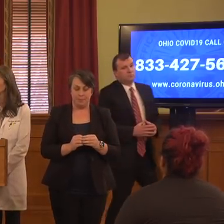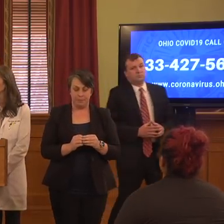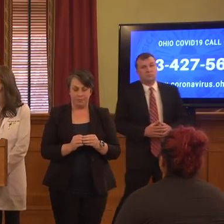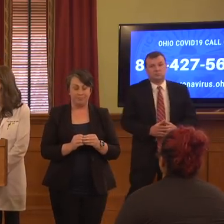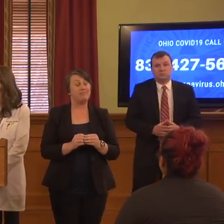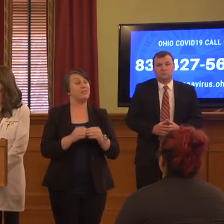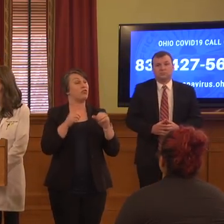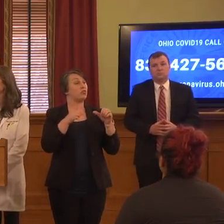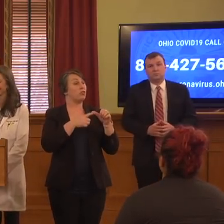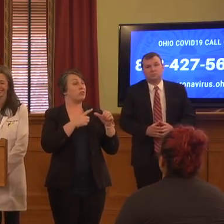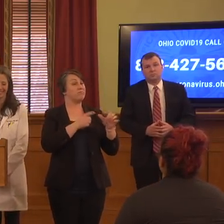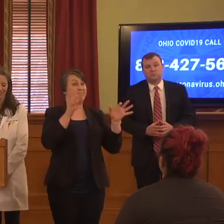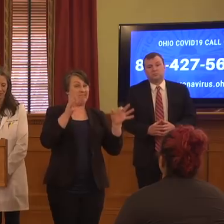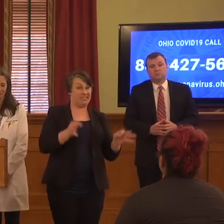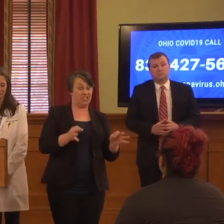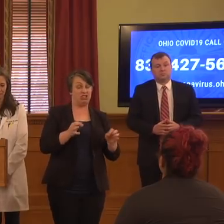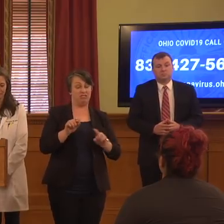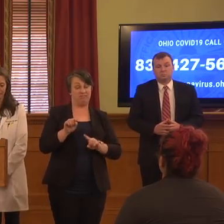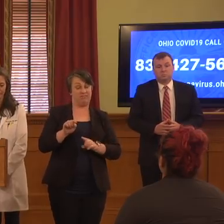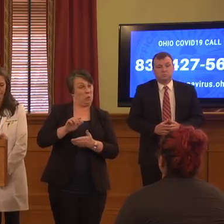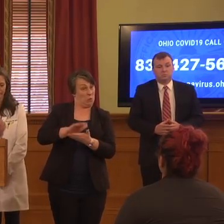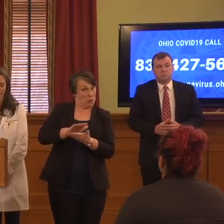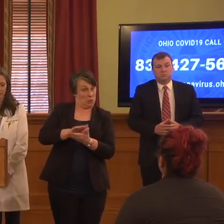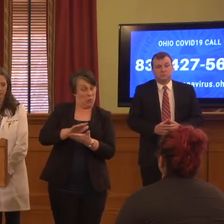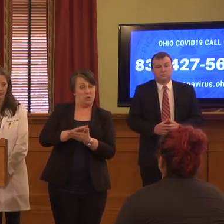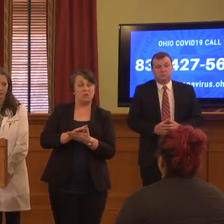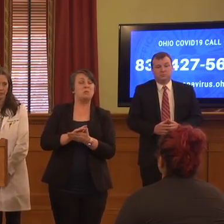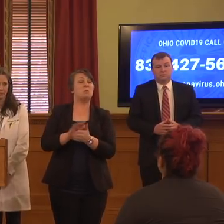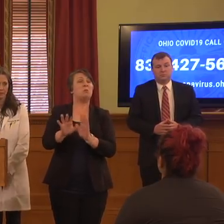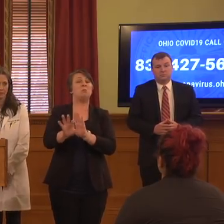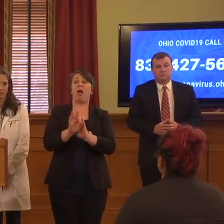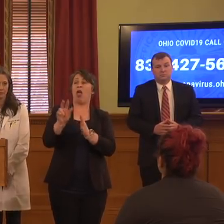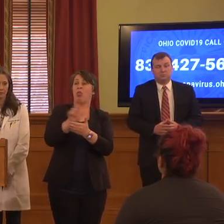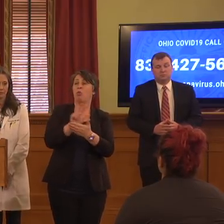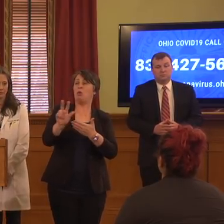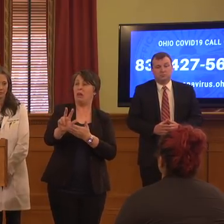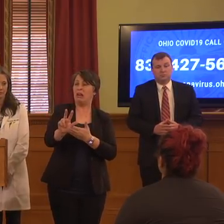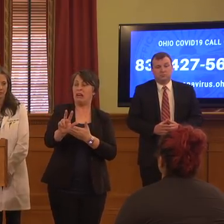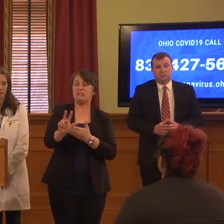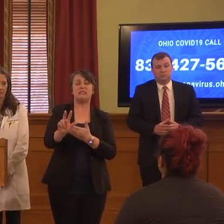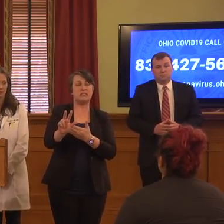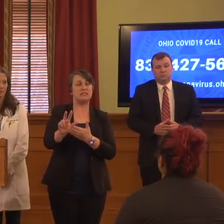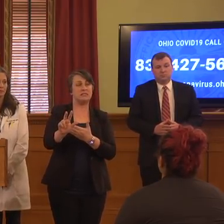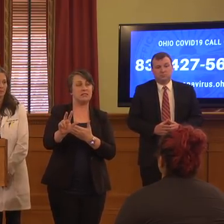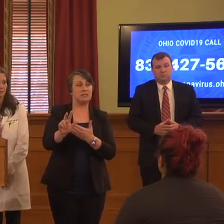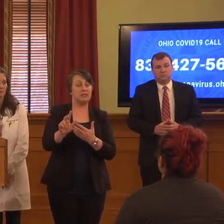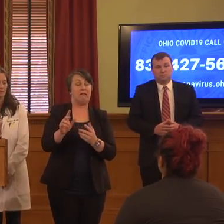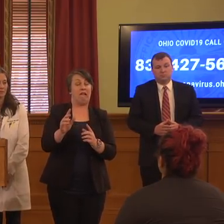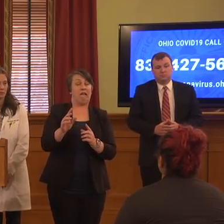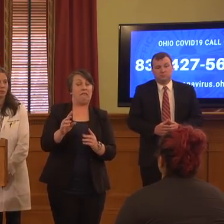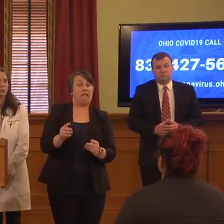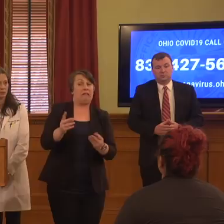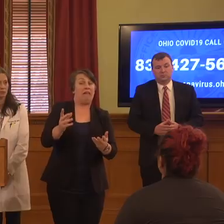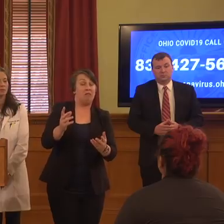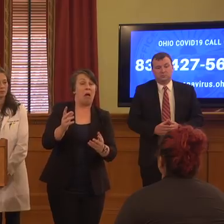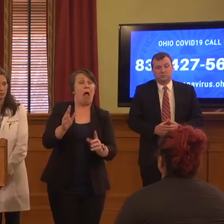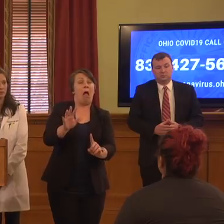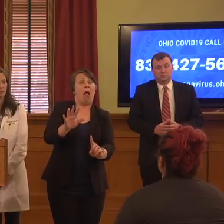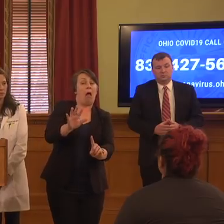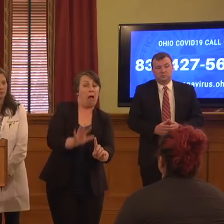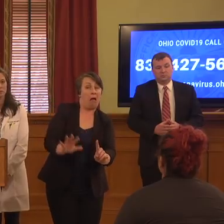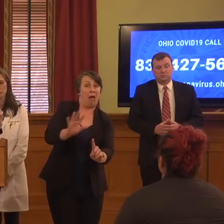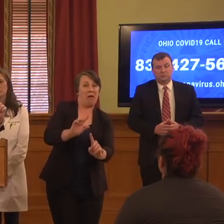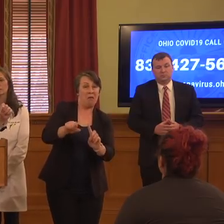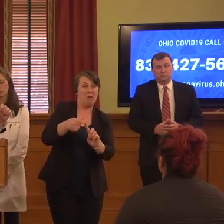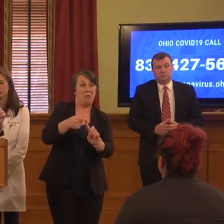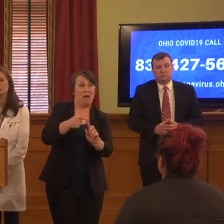initially in regard to the schools. We wanted to give people kind of a bite and say this is going to be at least this long, but we're being very candid.